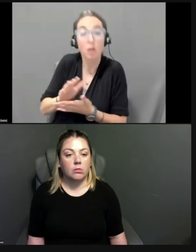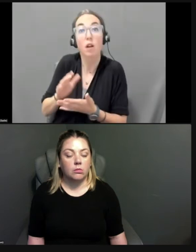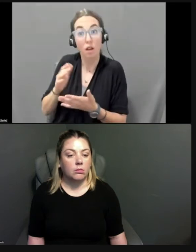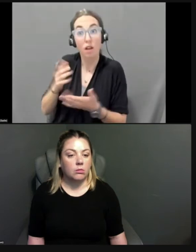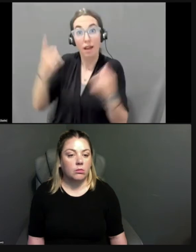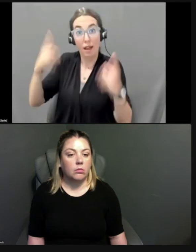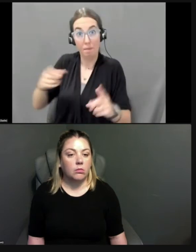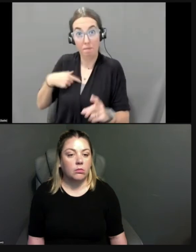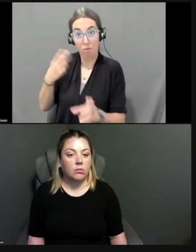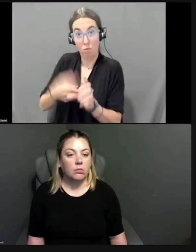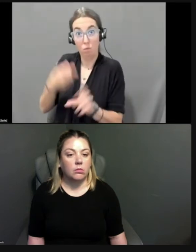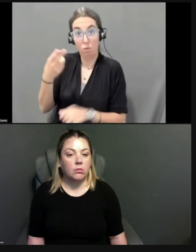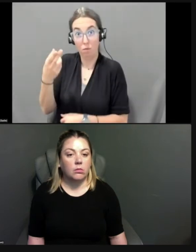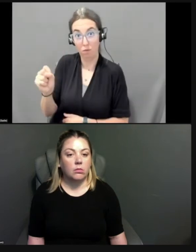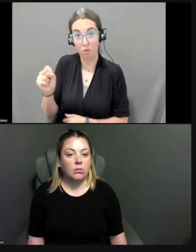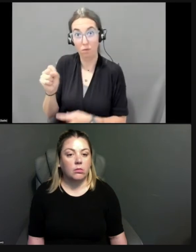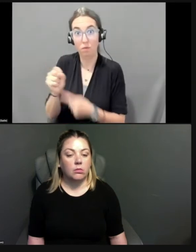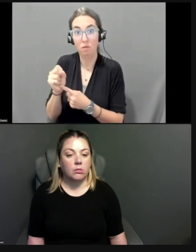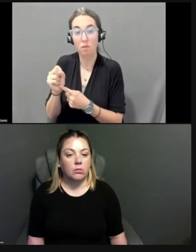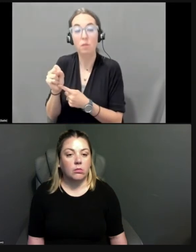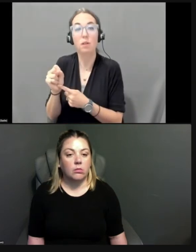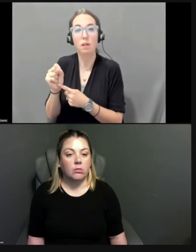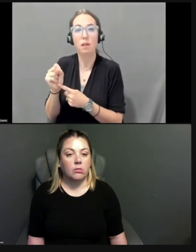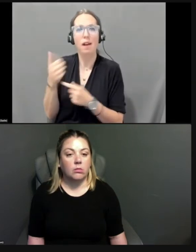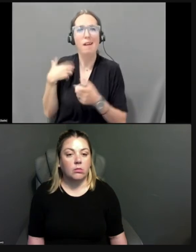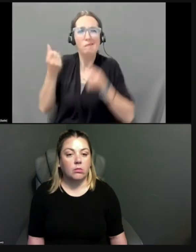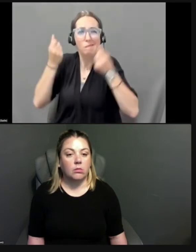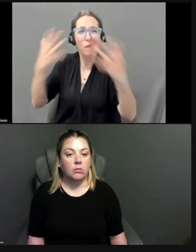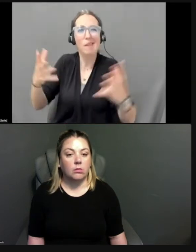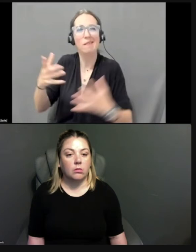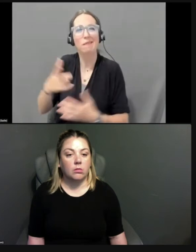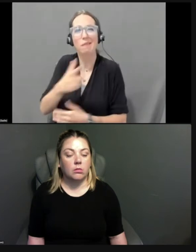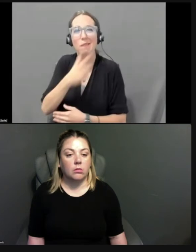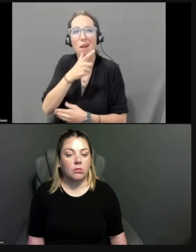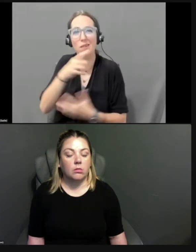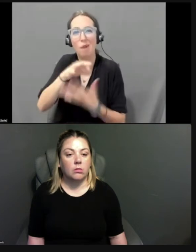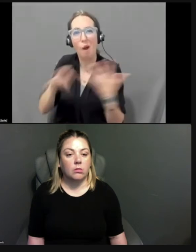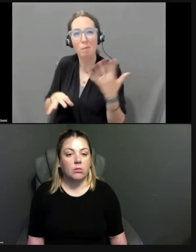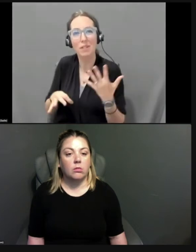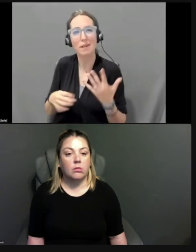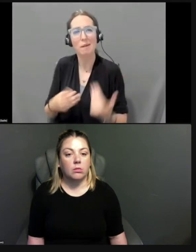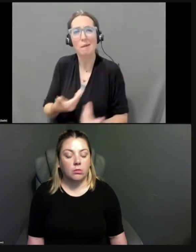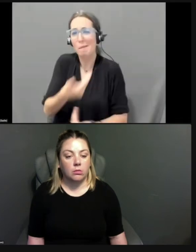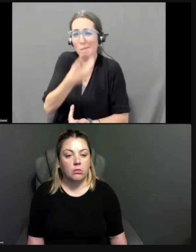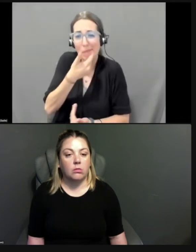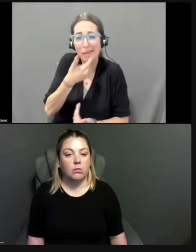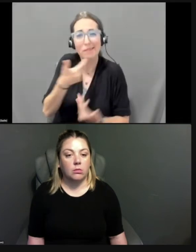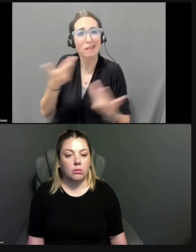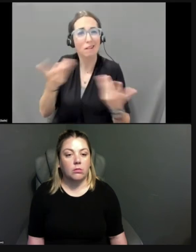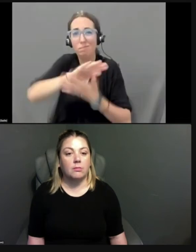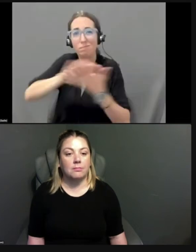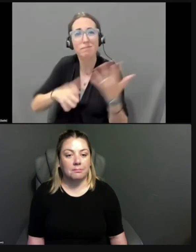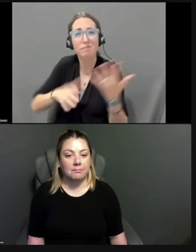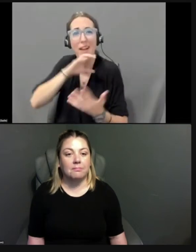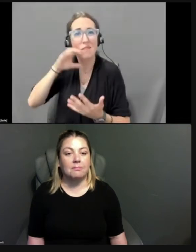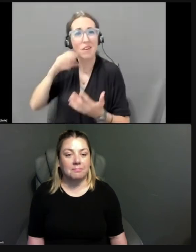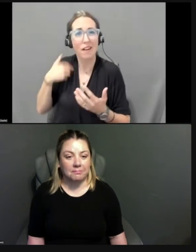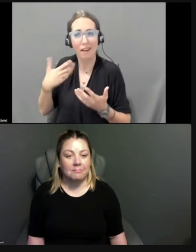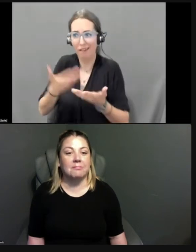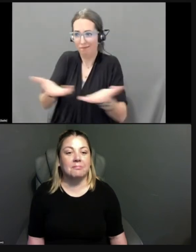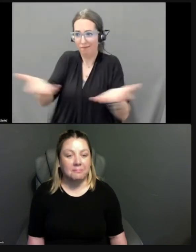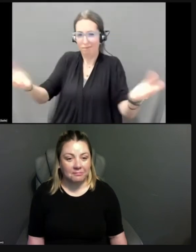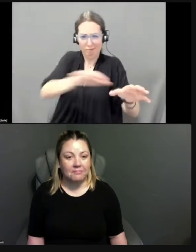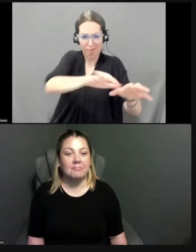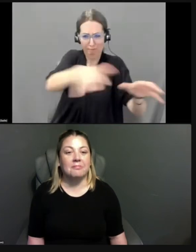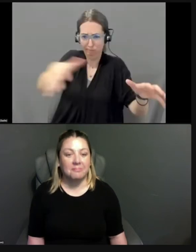school, all of these options opened up. Like, you could eat pizza every day. You had all these different selections of food in the cafeteria. Totally. Pizza in